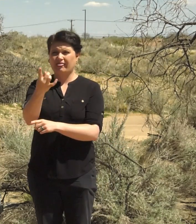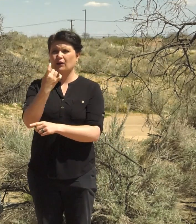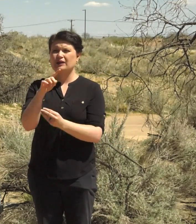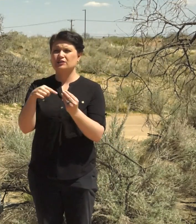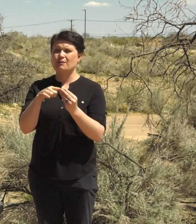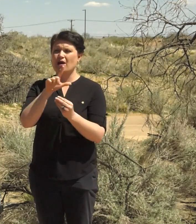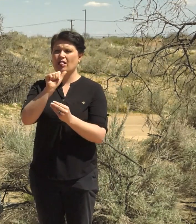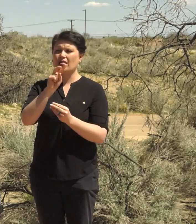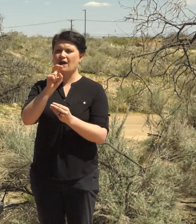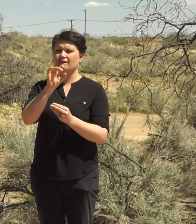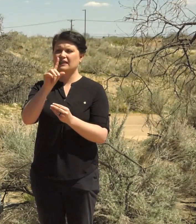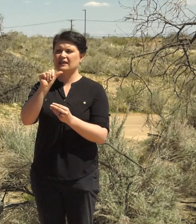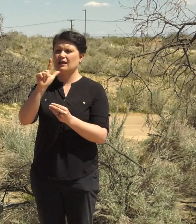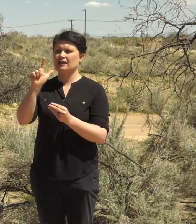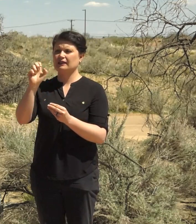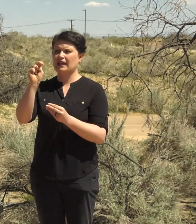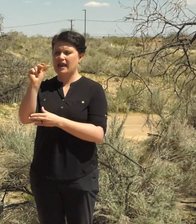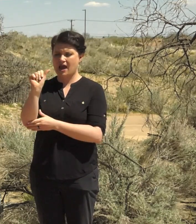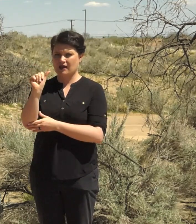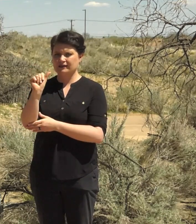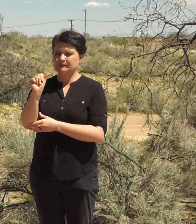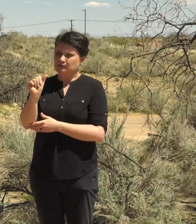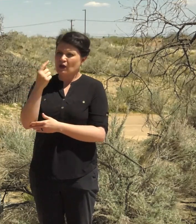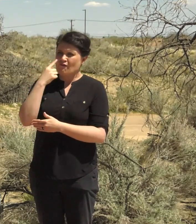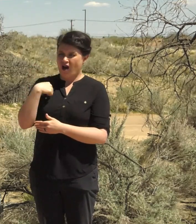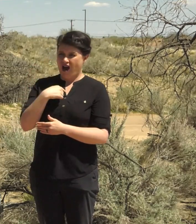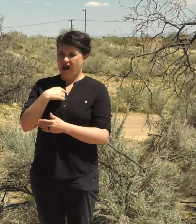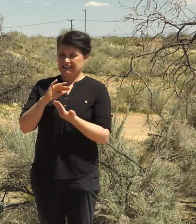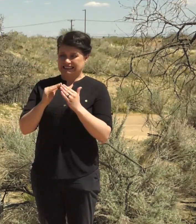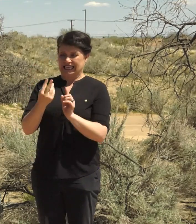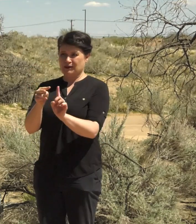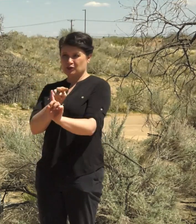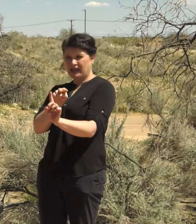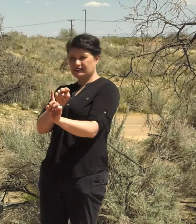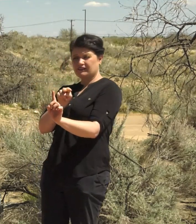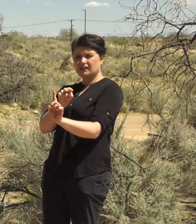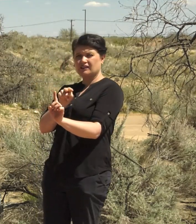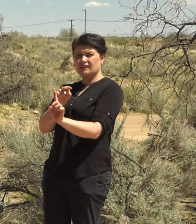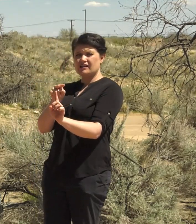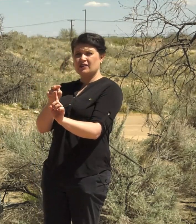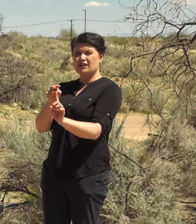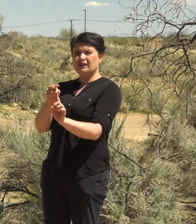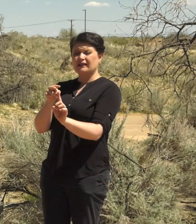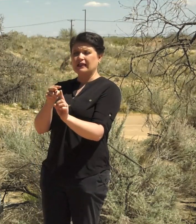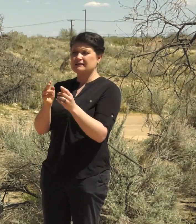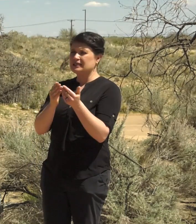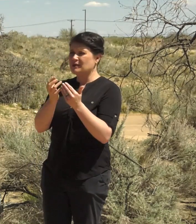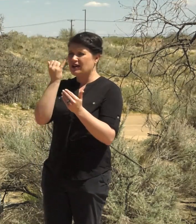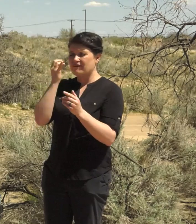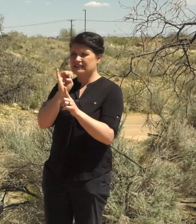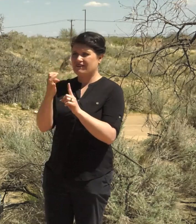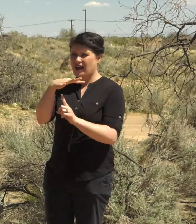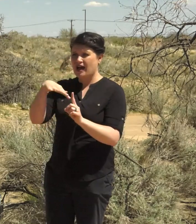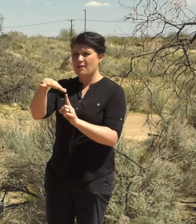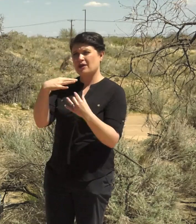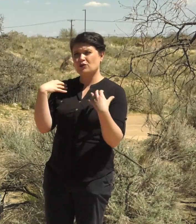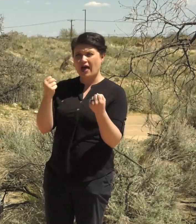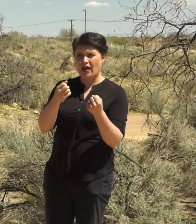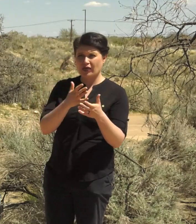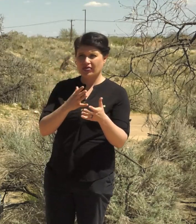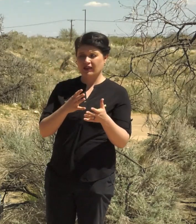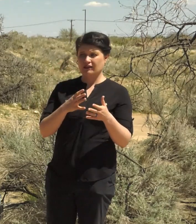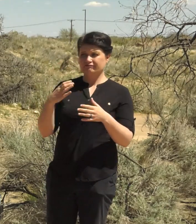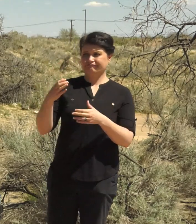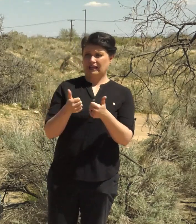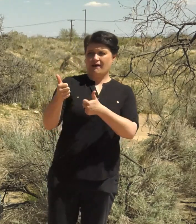Villena. And for us, you know, from a city perspective, we have, whether it's our environmental health officials or